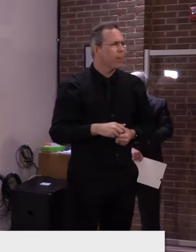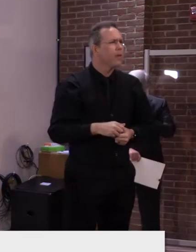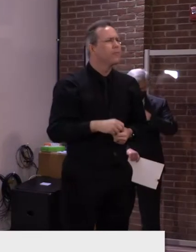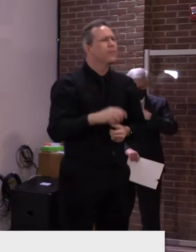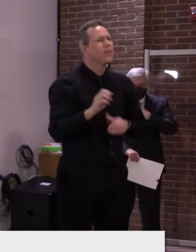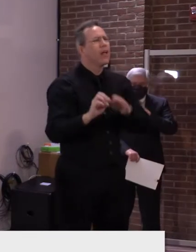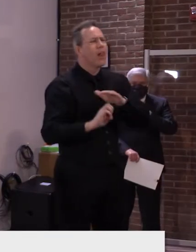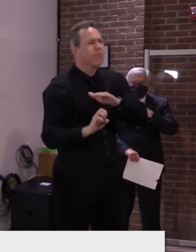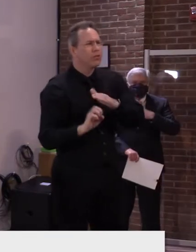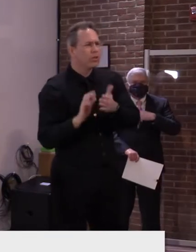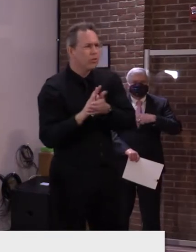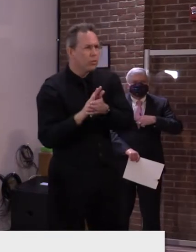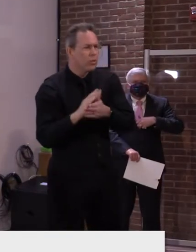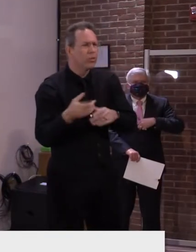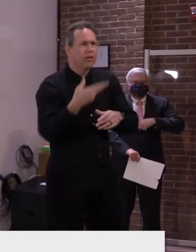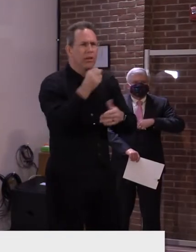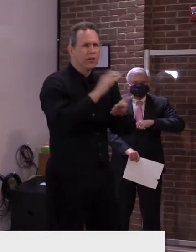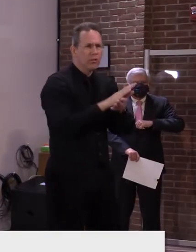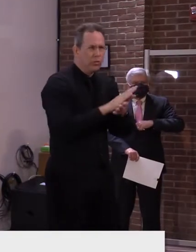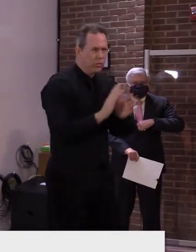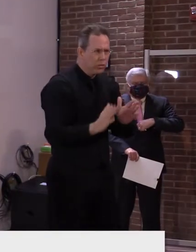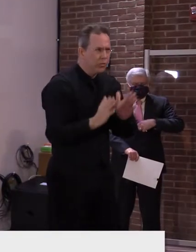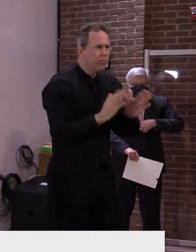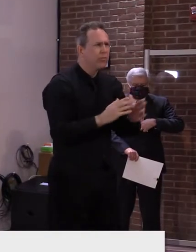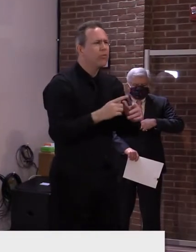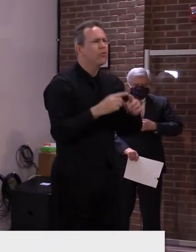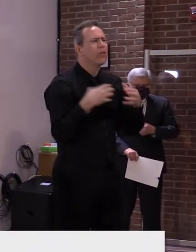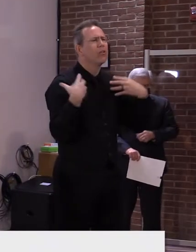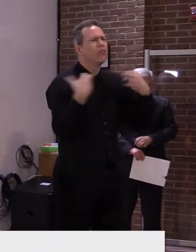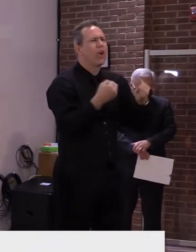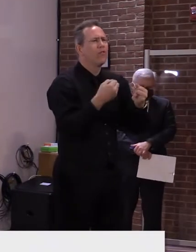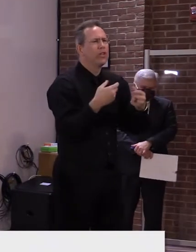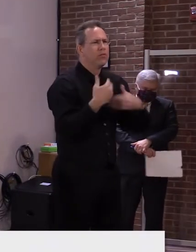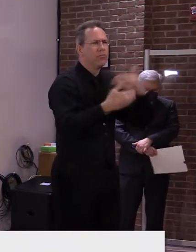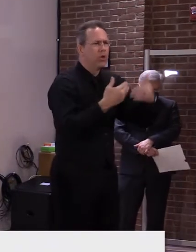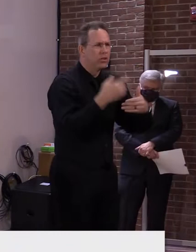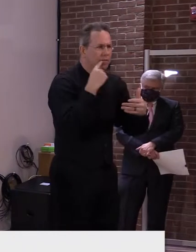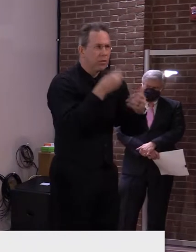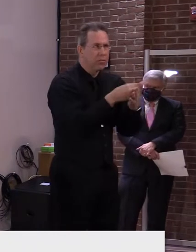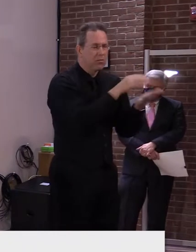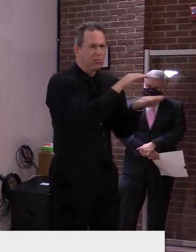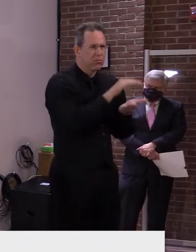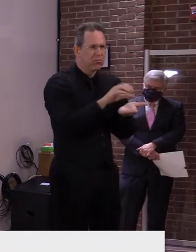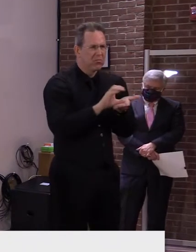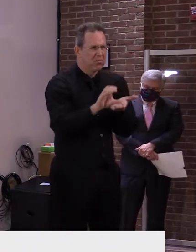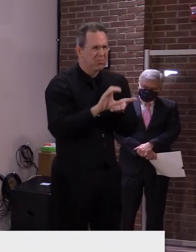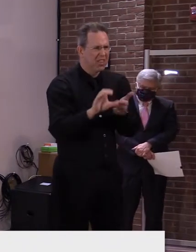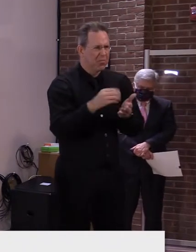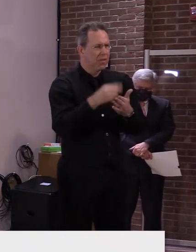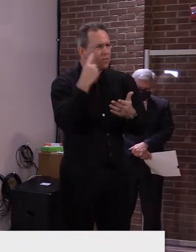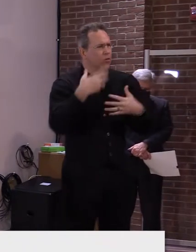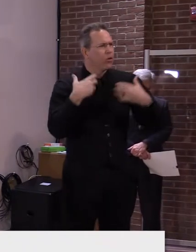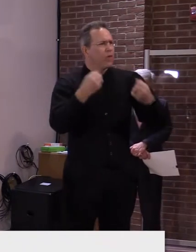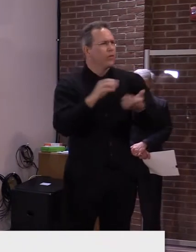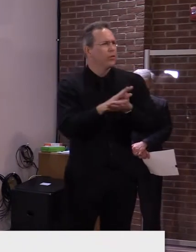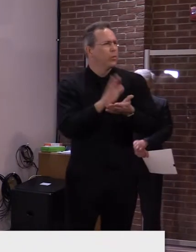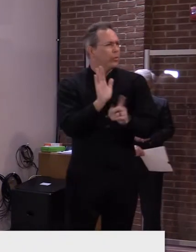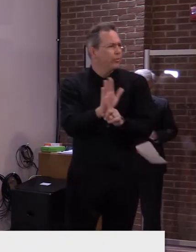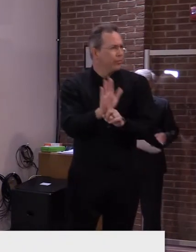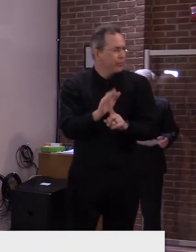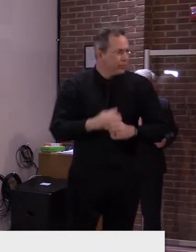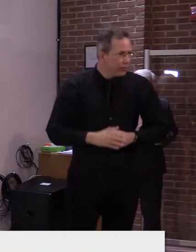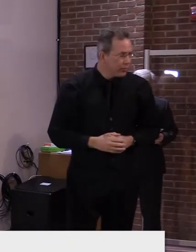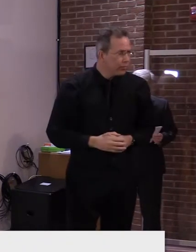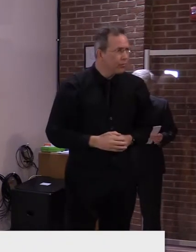Relief Fund, or ESSER, which is part of the three consecutive federal COVID relief bills that you're likely aware of.